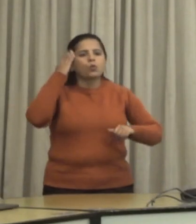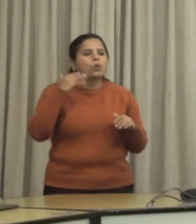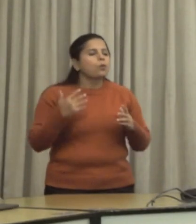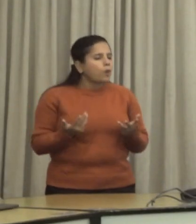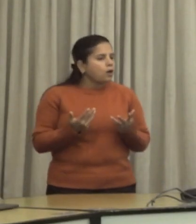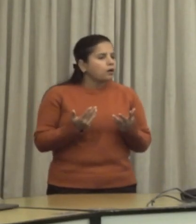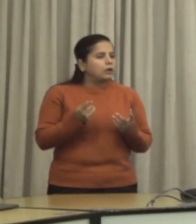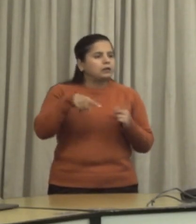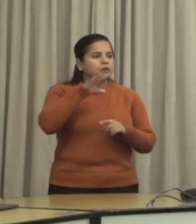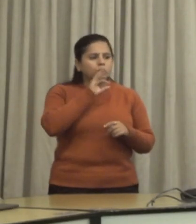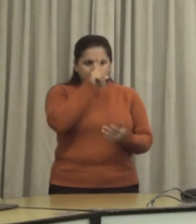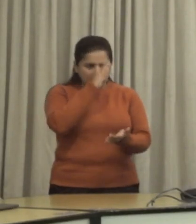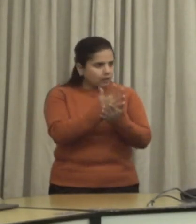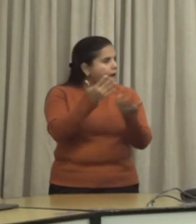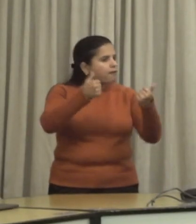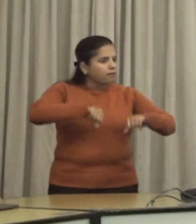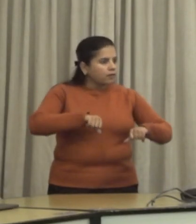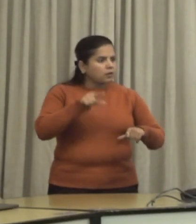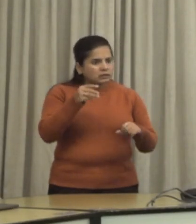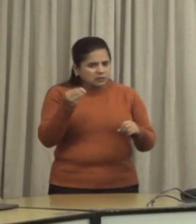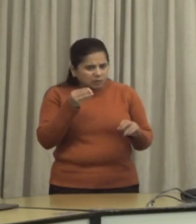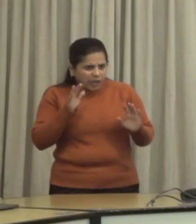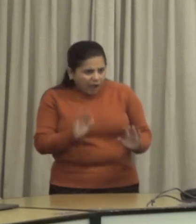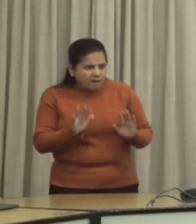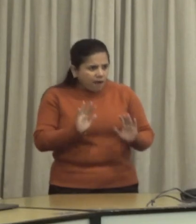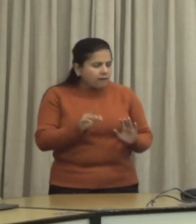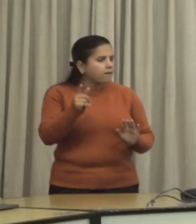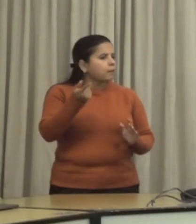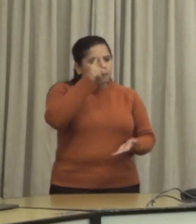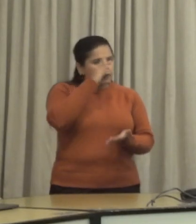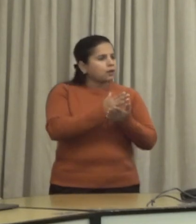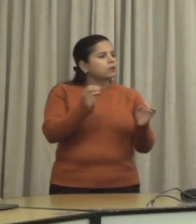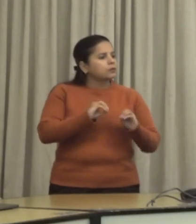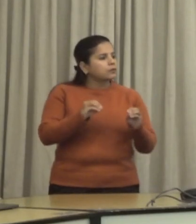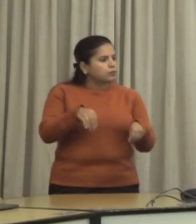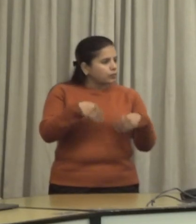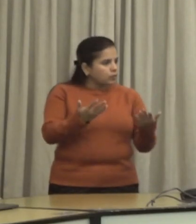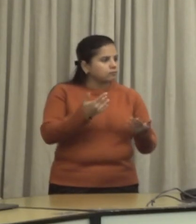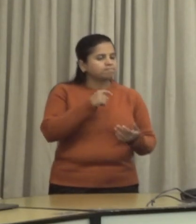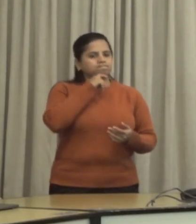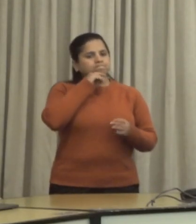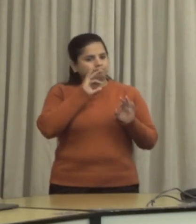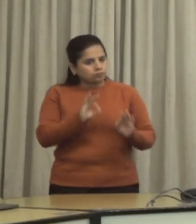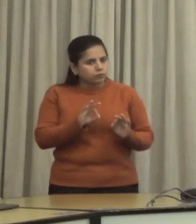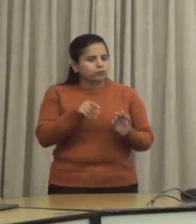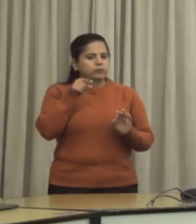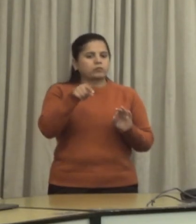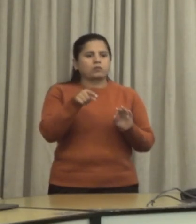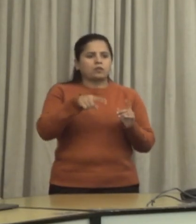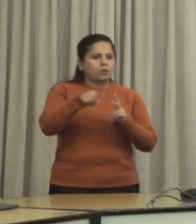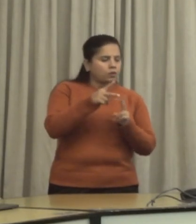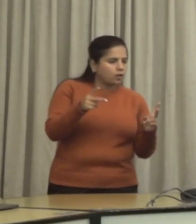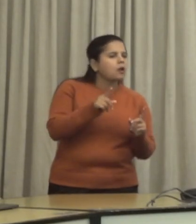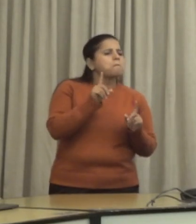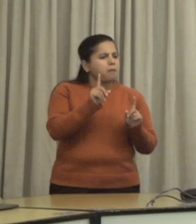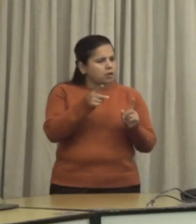was ready to believe that there is something called providing dignified end in non-malignant diseases also.